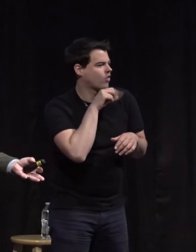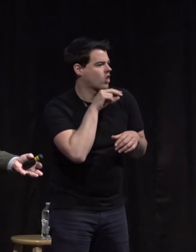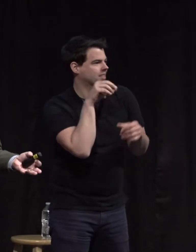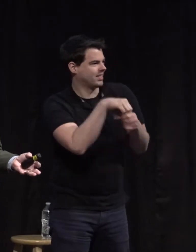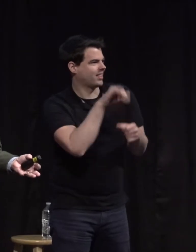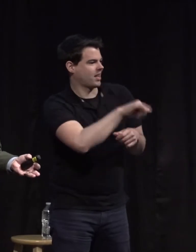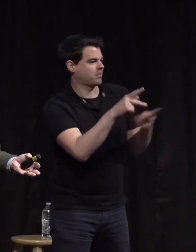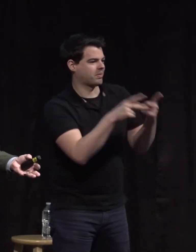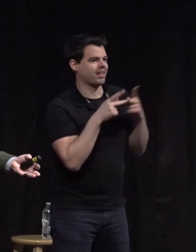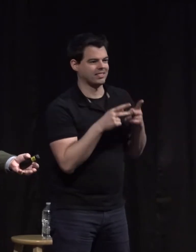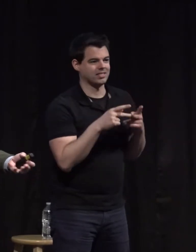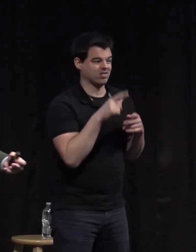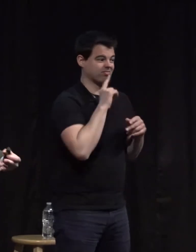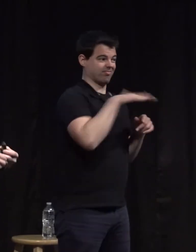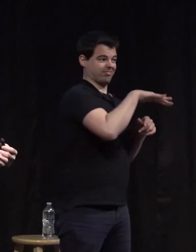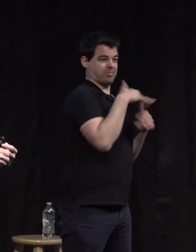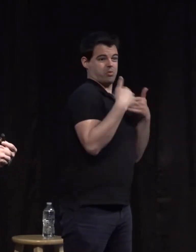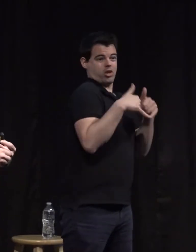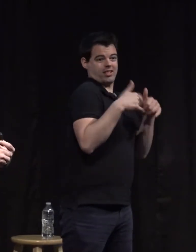the places that we live.